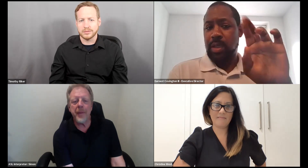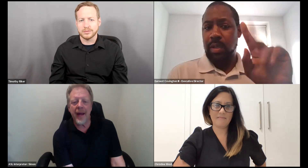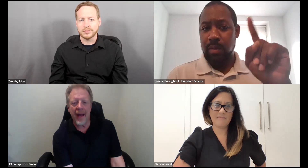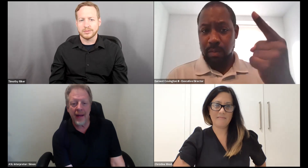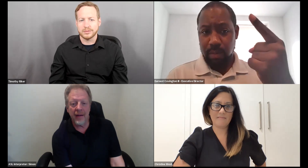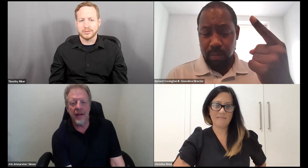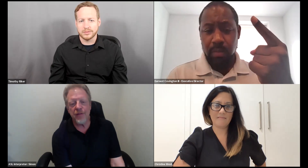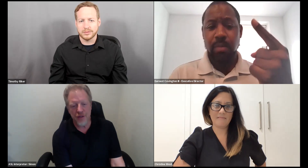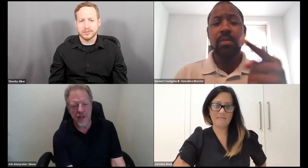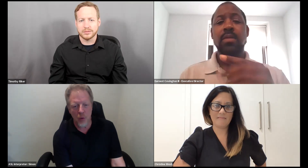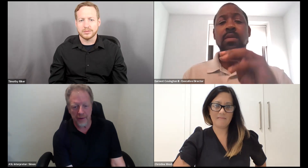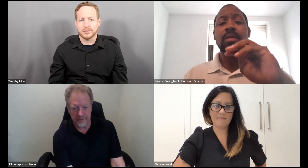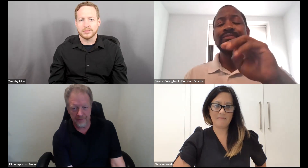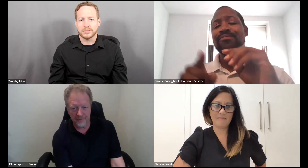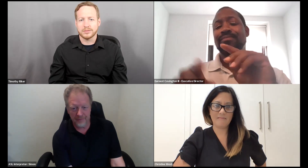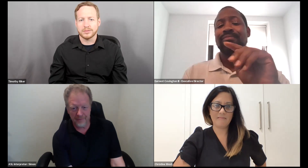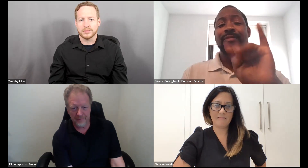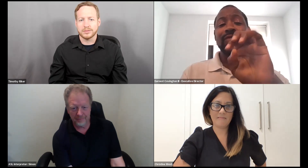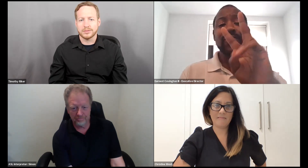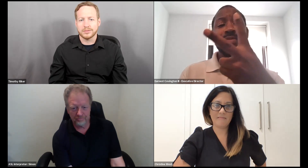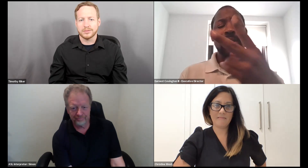The MPA is for tier 1.